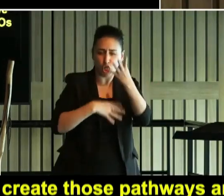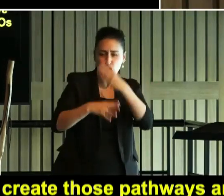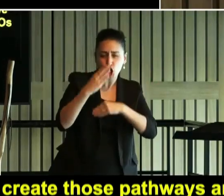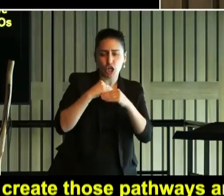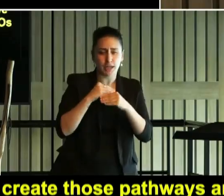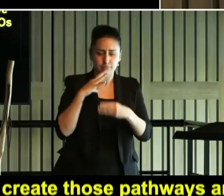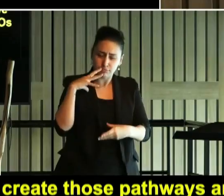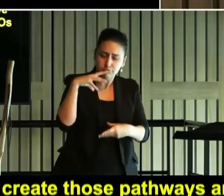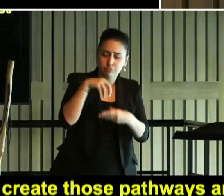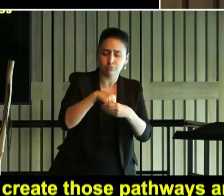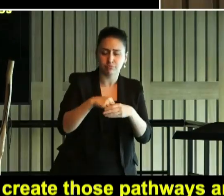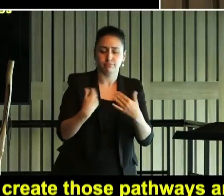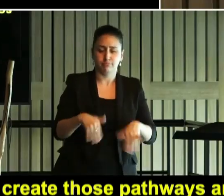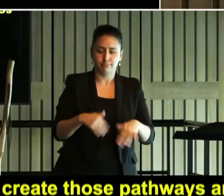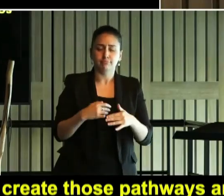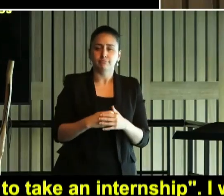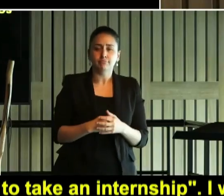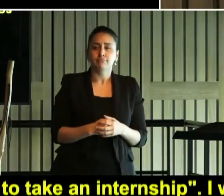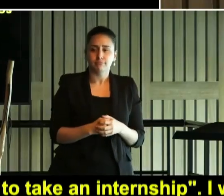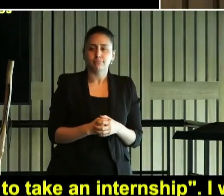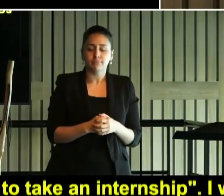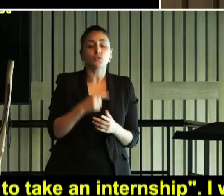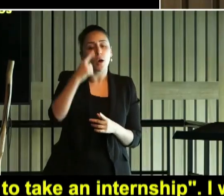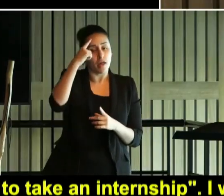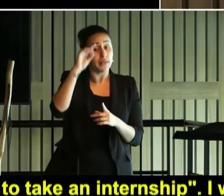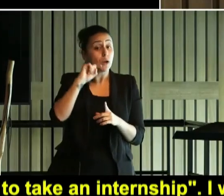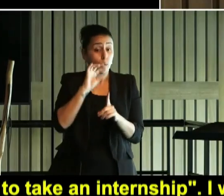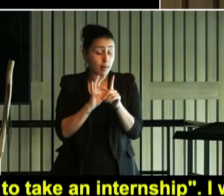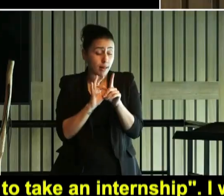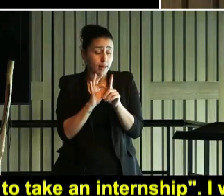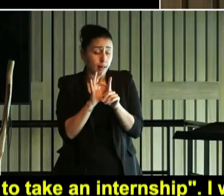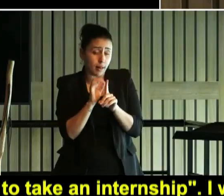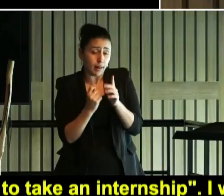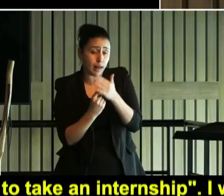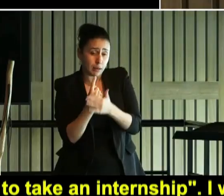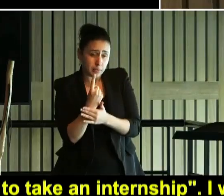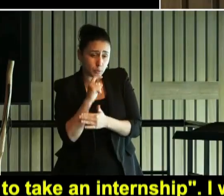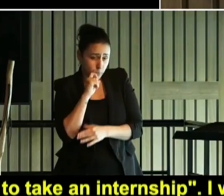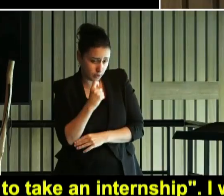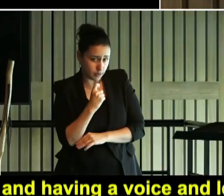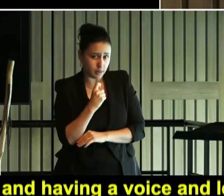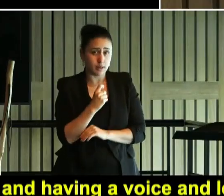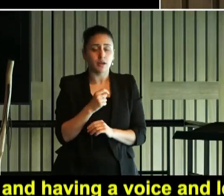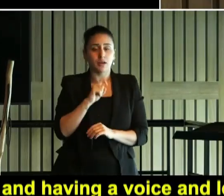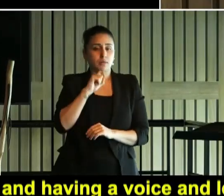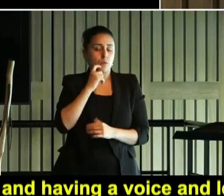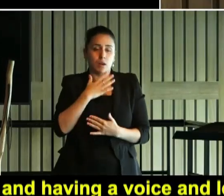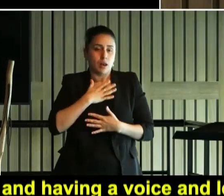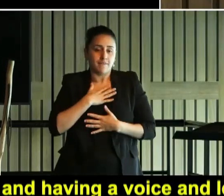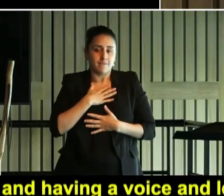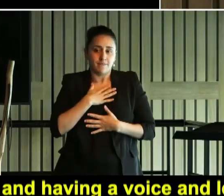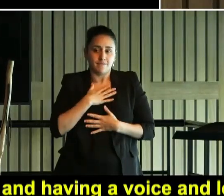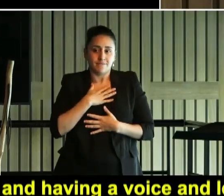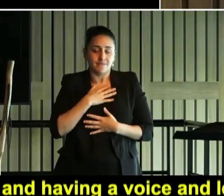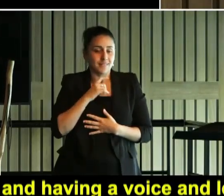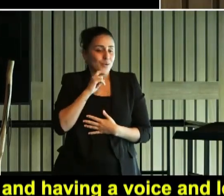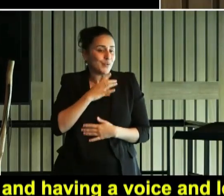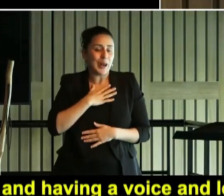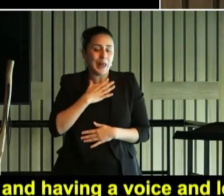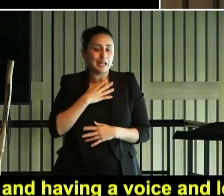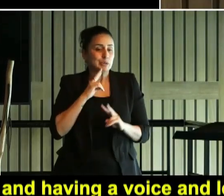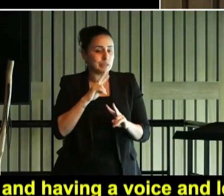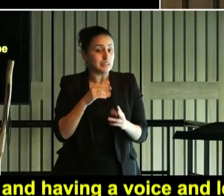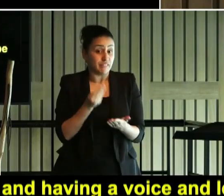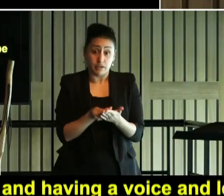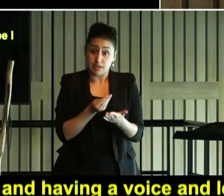seen as part of that. So I think we're getting there, but I still would like to see I'd like to see actually part of